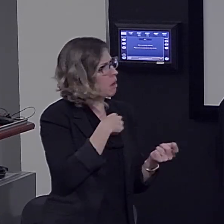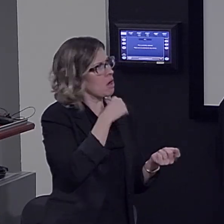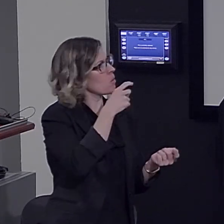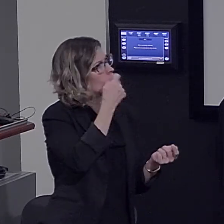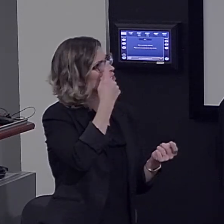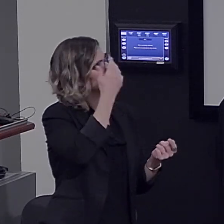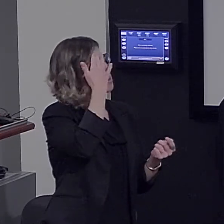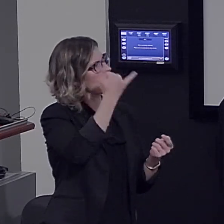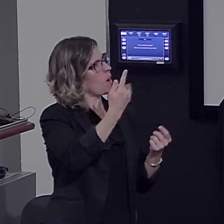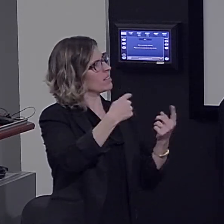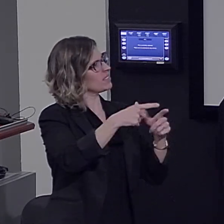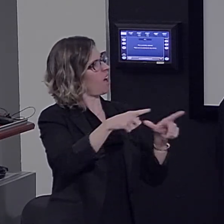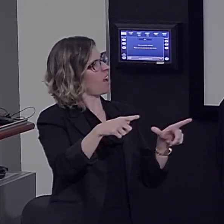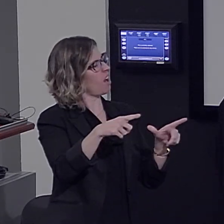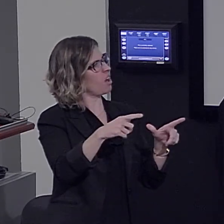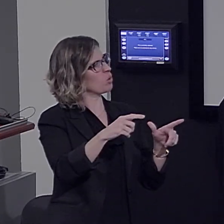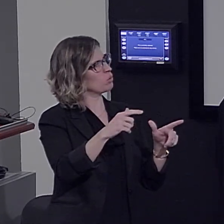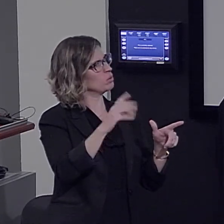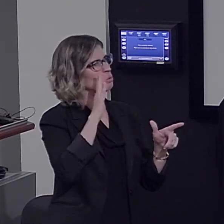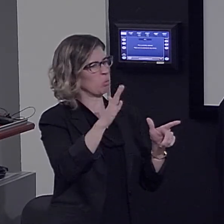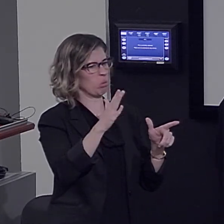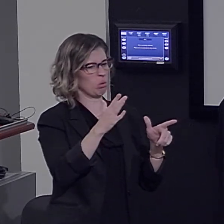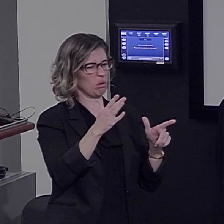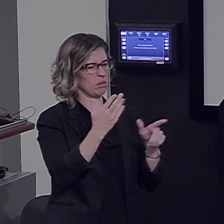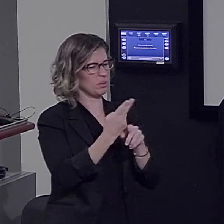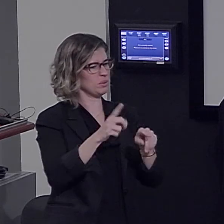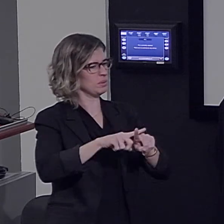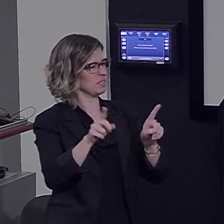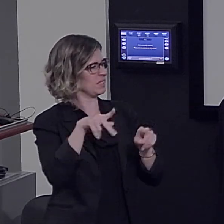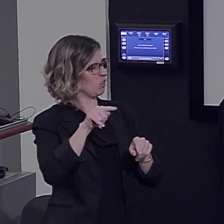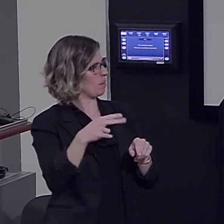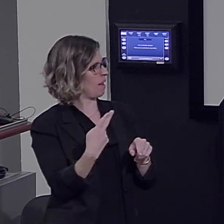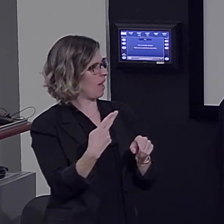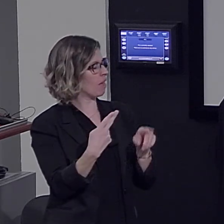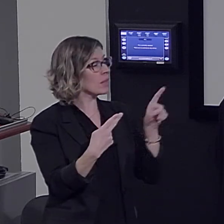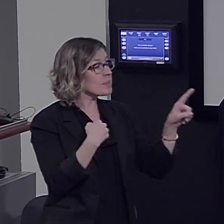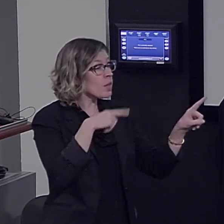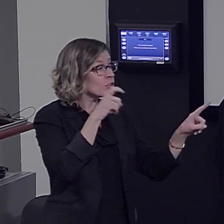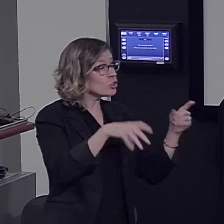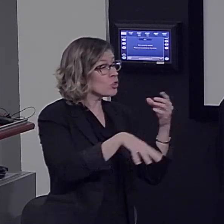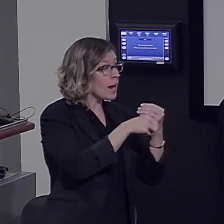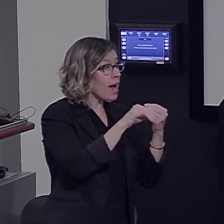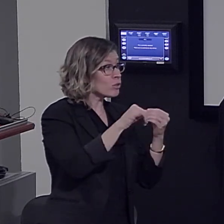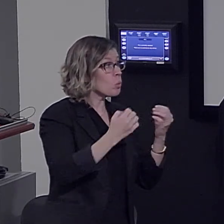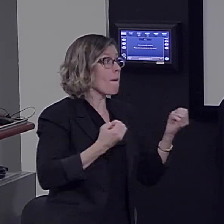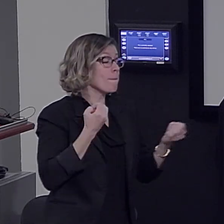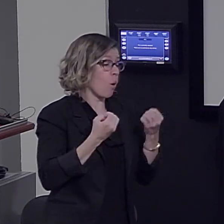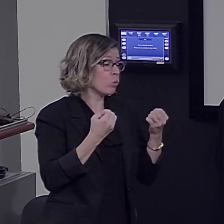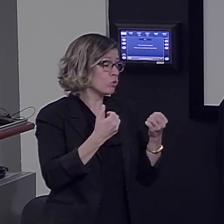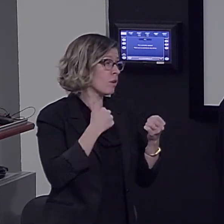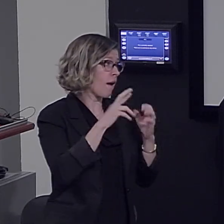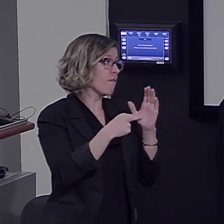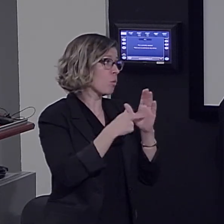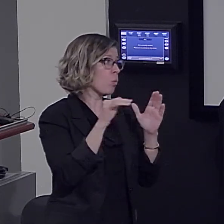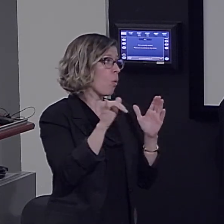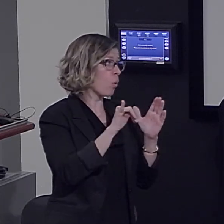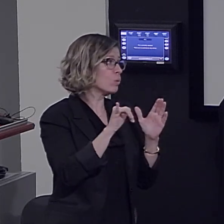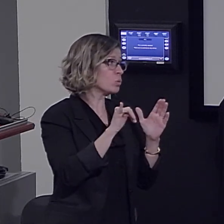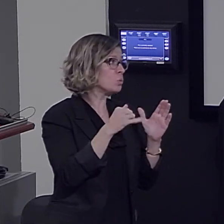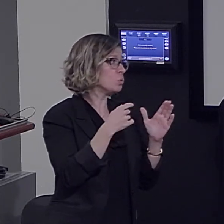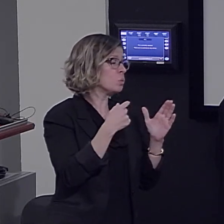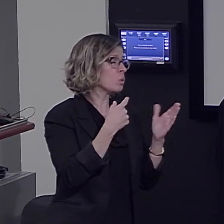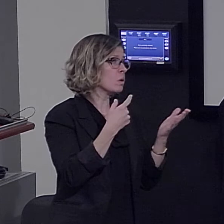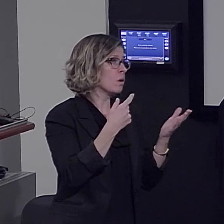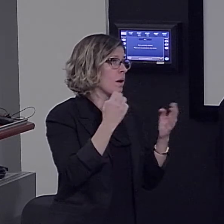the sign language then followed another route. I have to add that also emotion played a role, that we somehow minimize it,